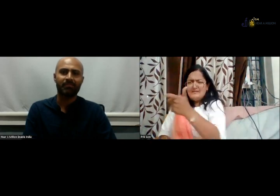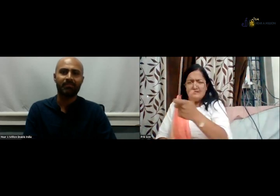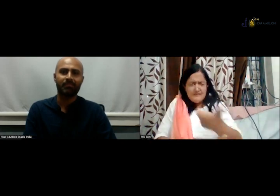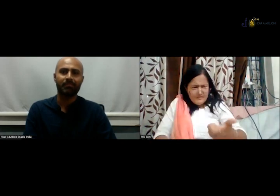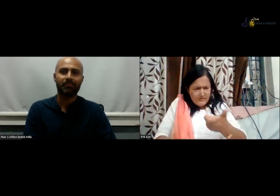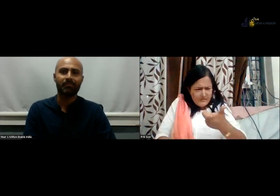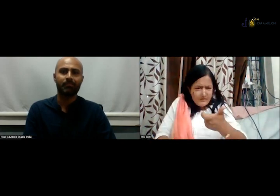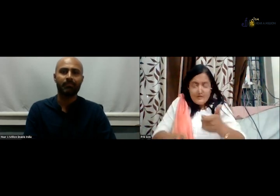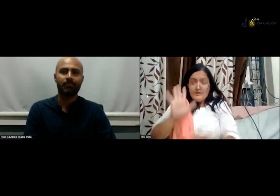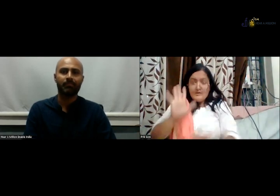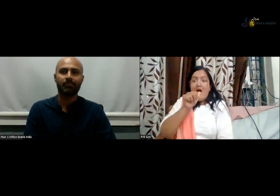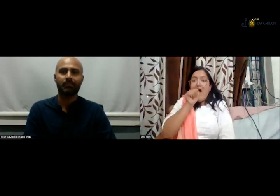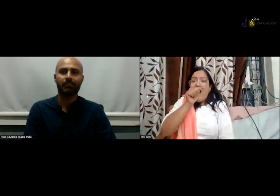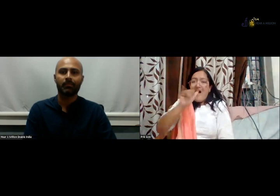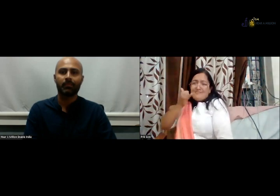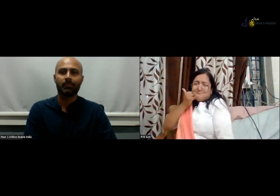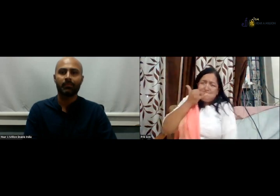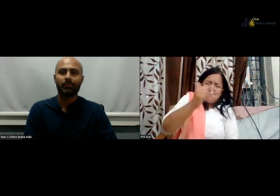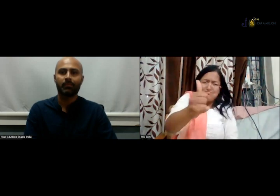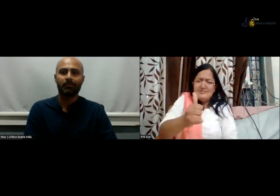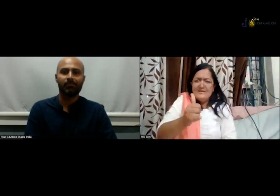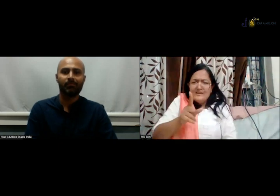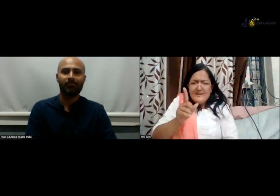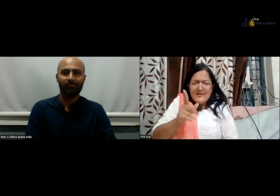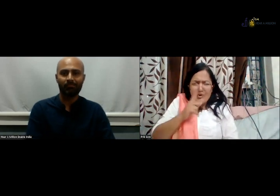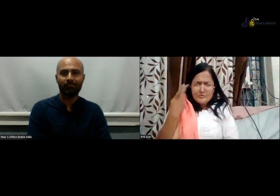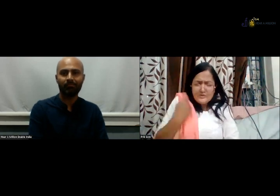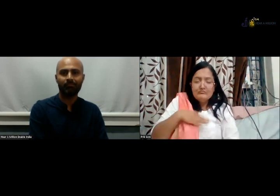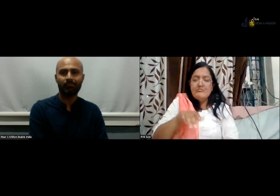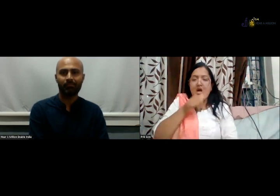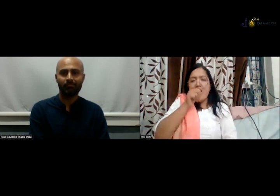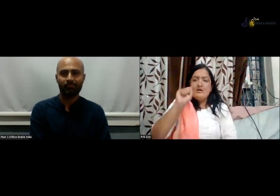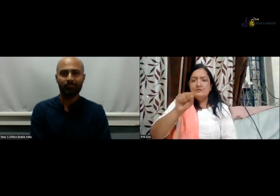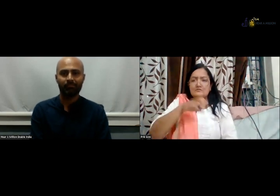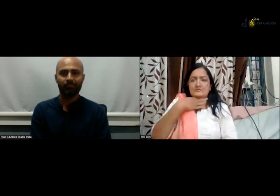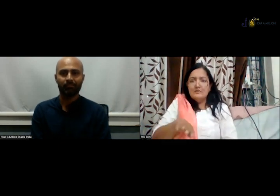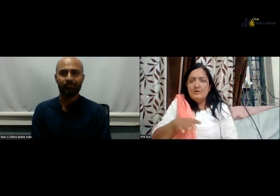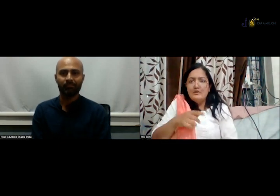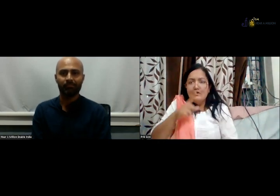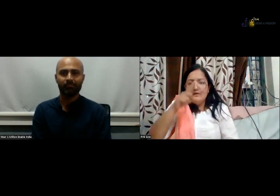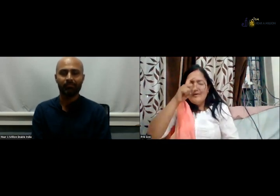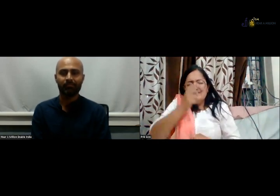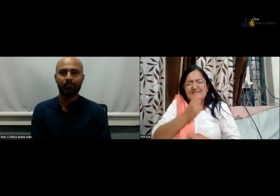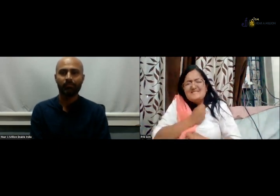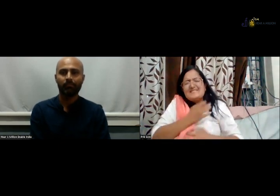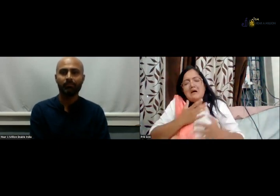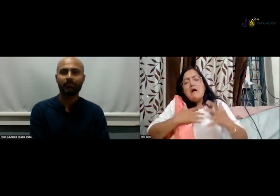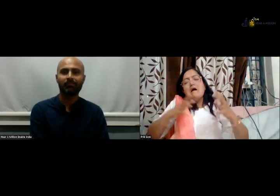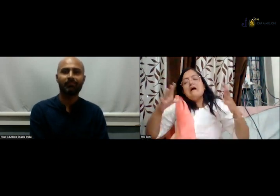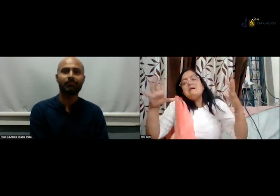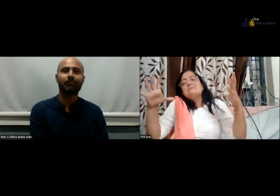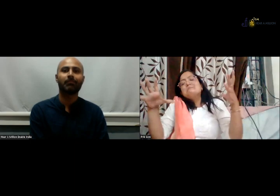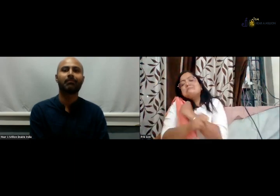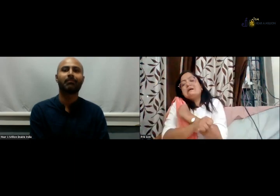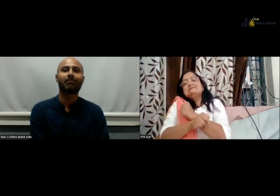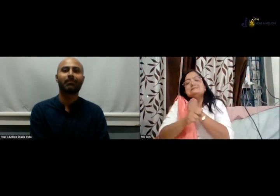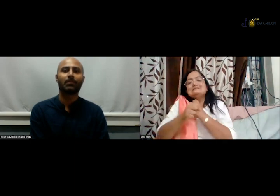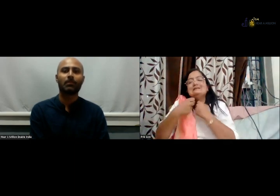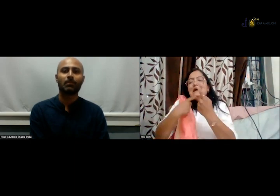that Sudamni is no more. And I was like, no. And I called Narayanan right away. Narayan said, yes, she's no